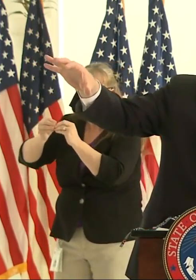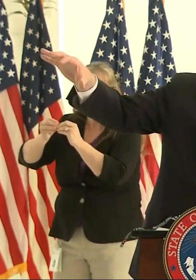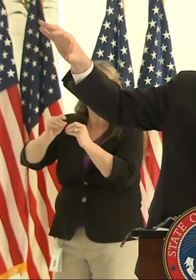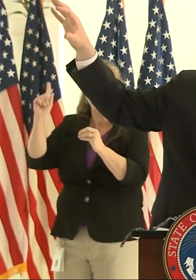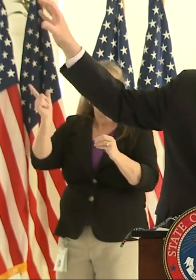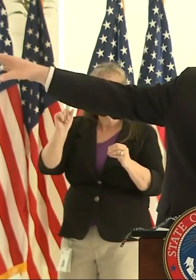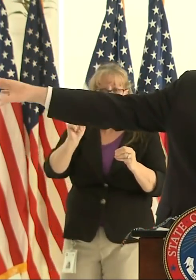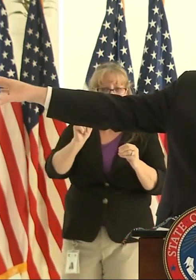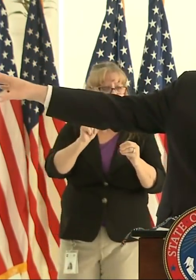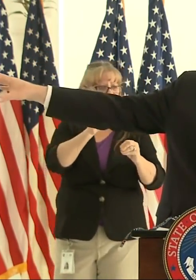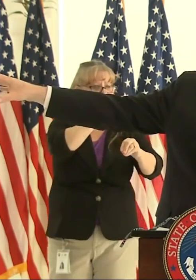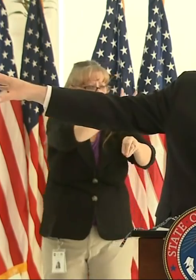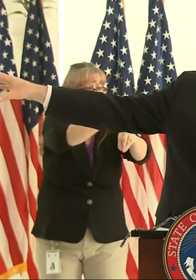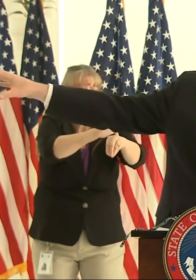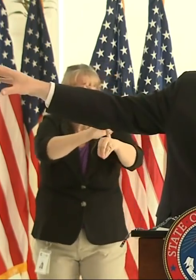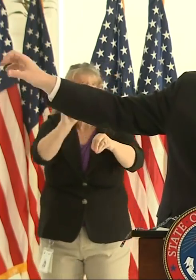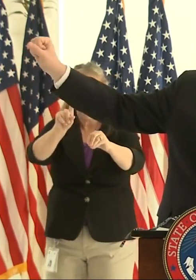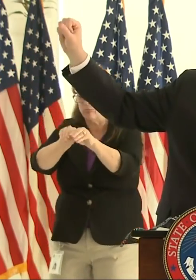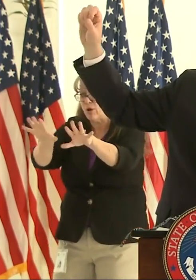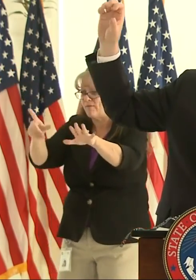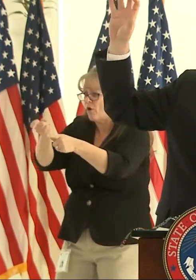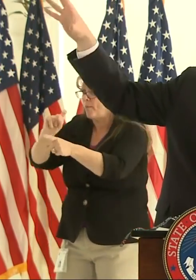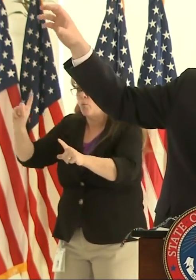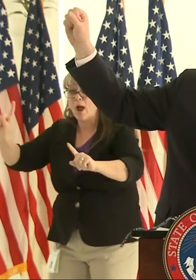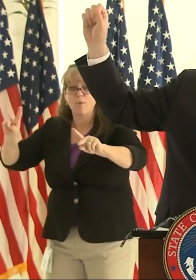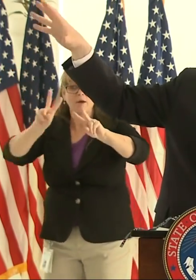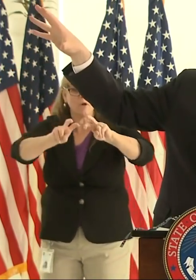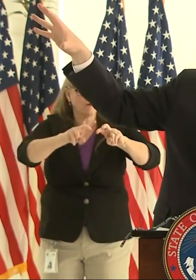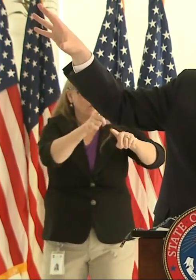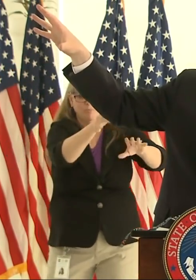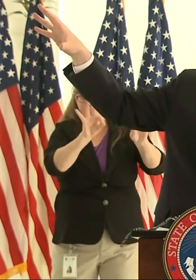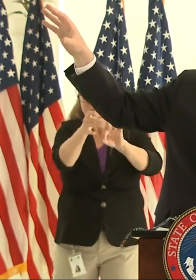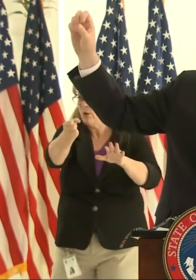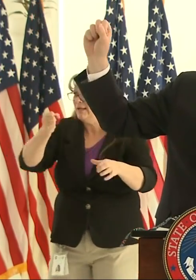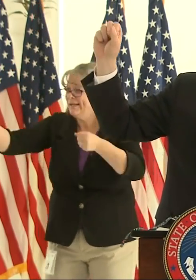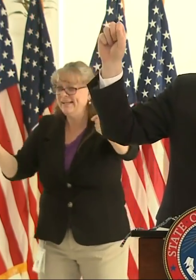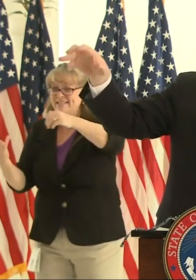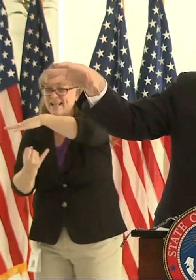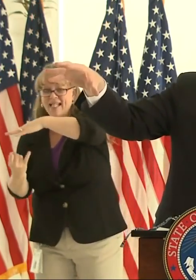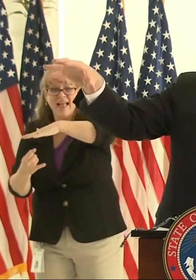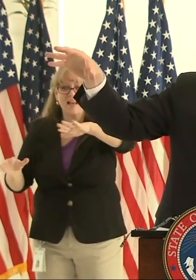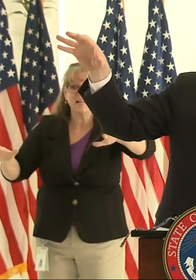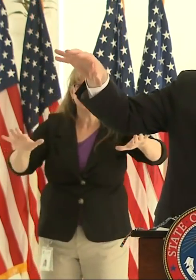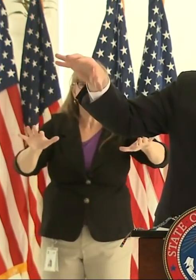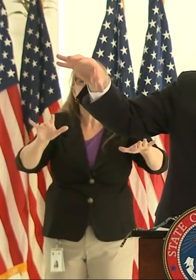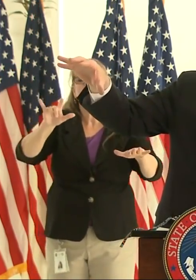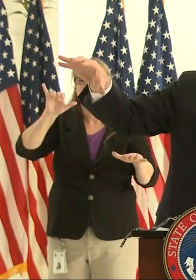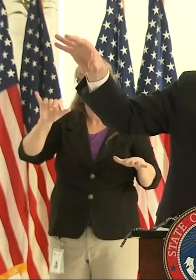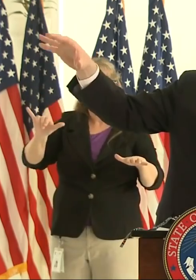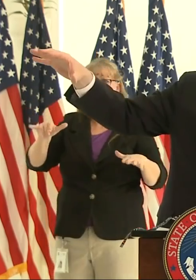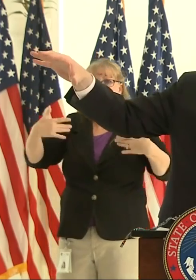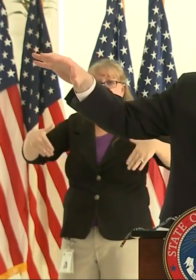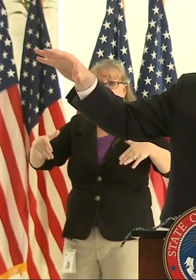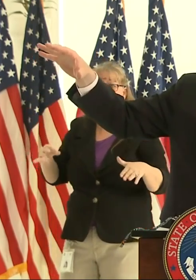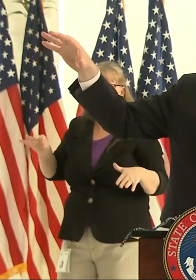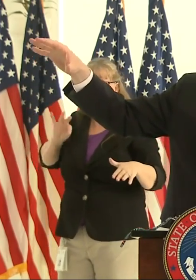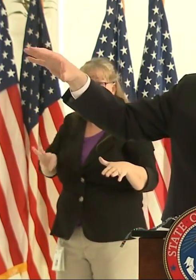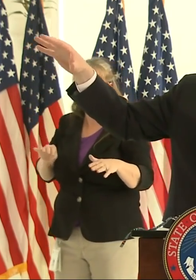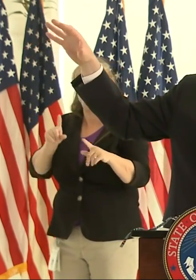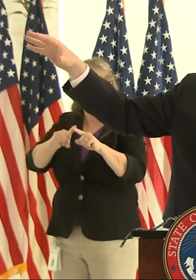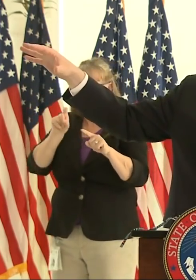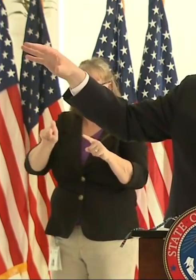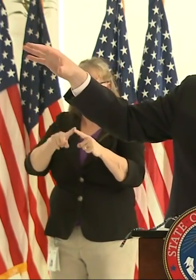come in contact with? Let's put them in quarantine as well. Rather than a statewide or countywide quarantine, how do you have a targeted one about who came in contact with an individual